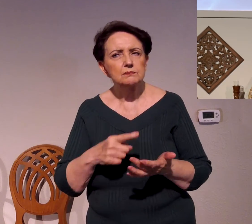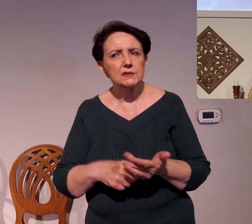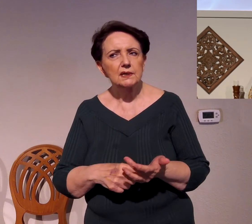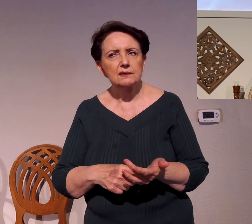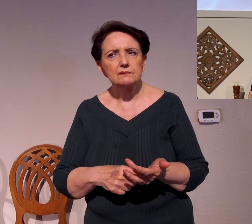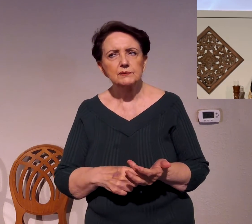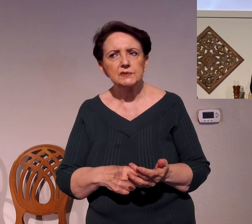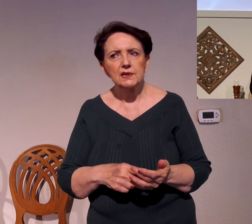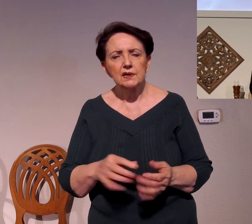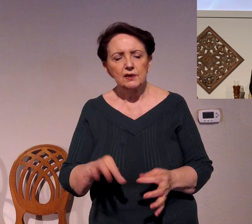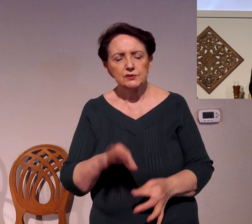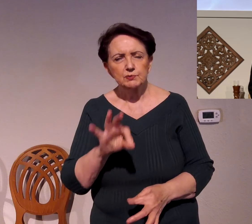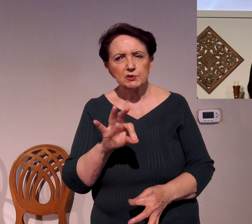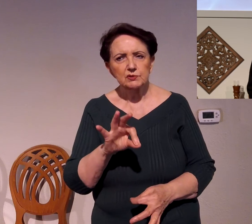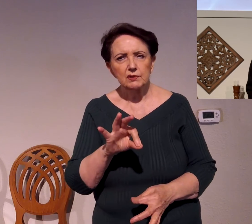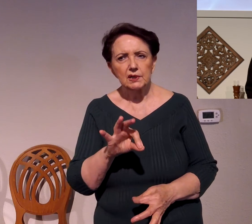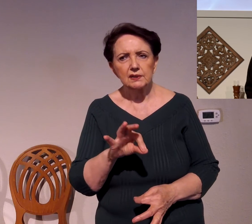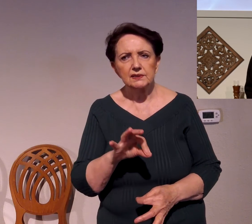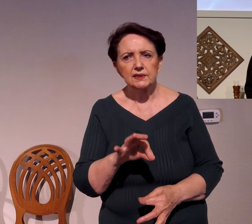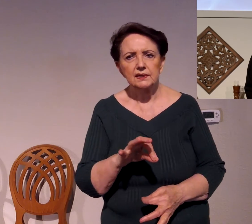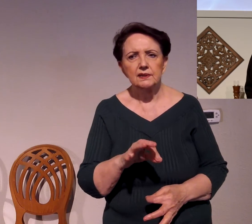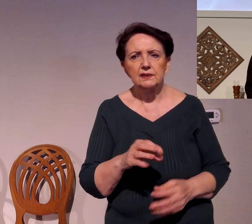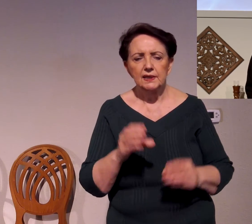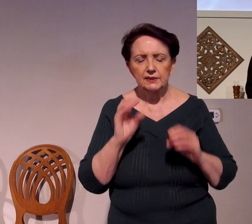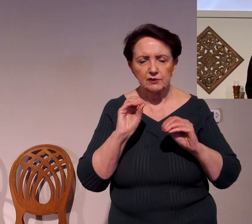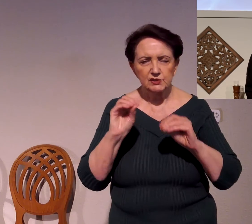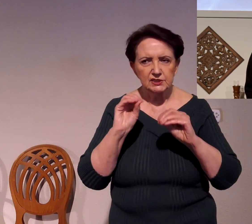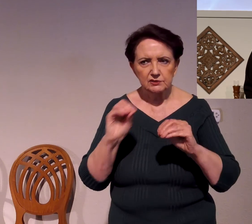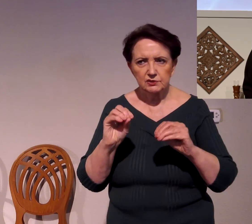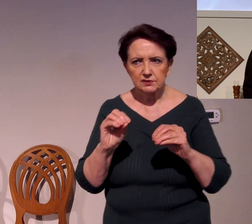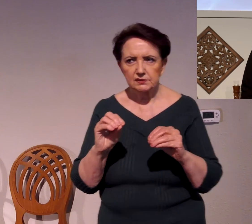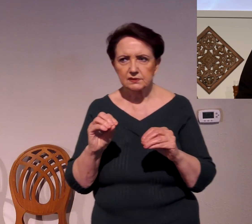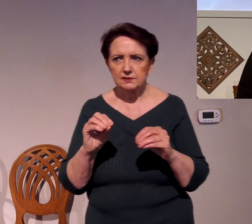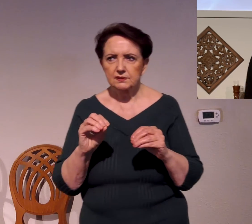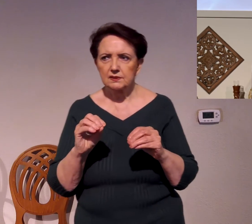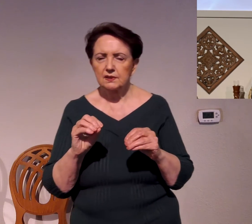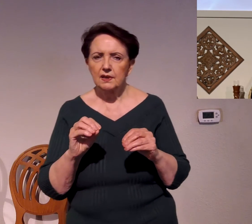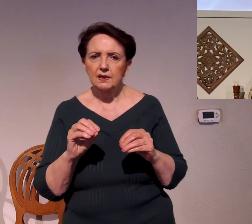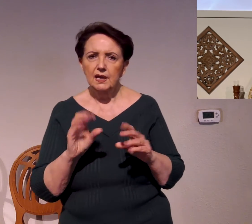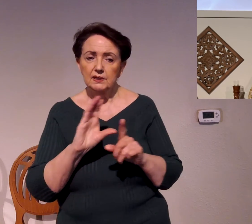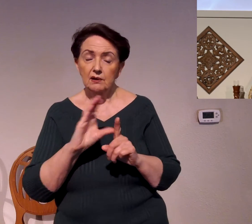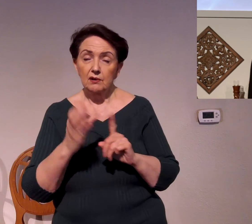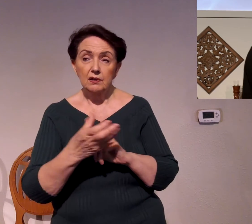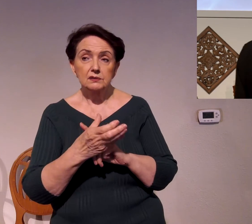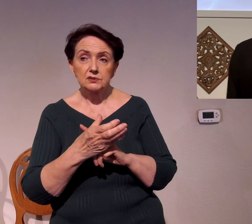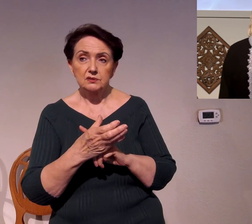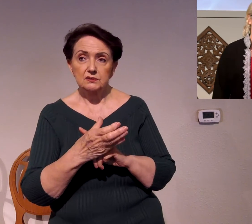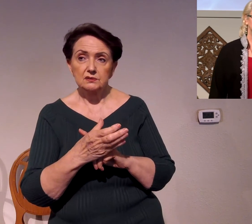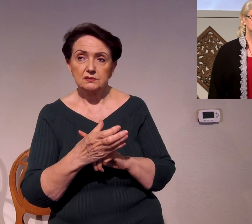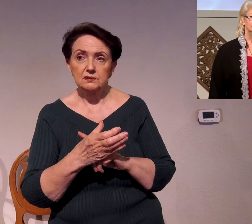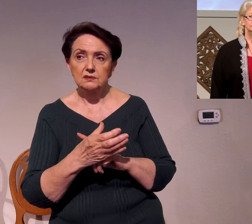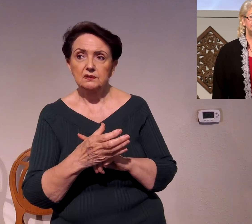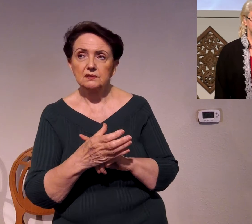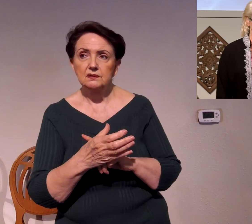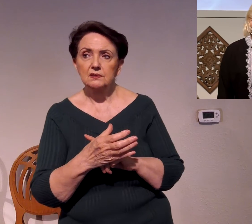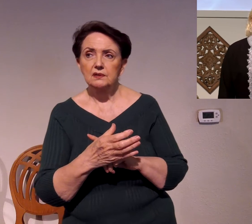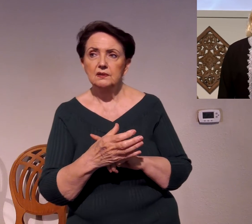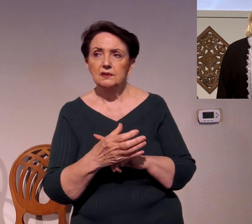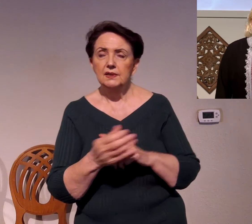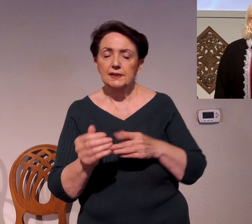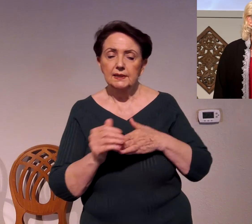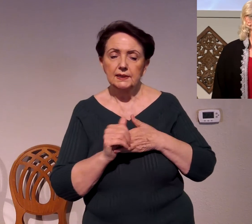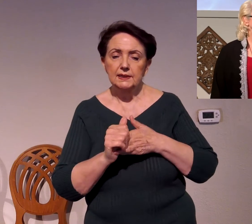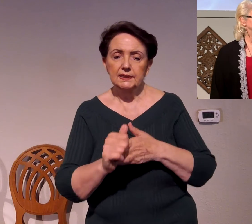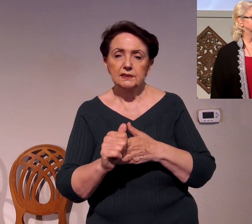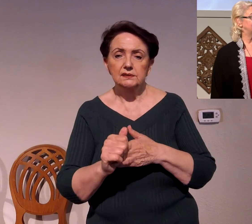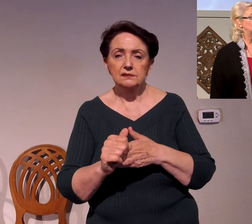our spirituality and our teachings and our culture really lead us